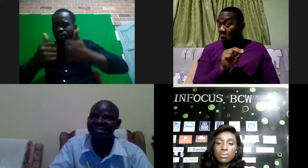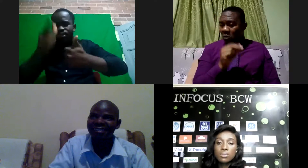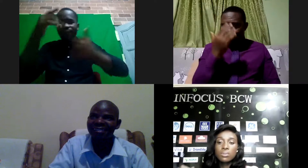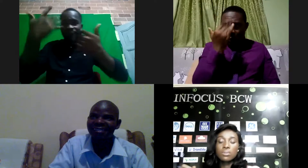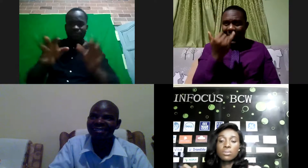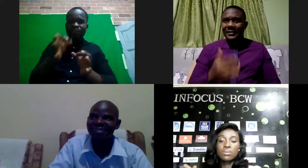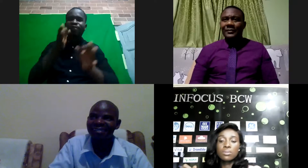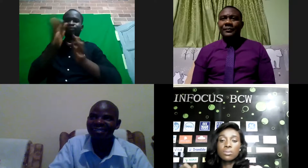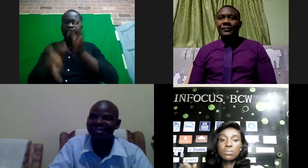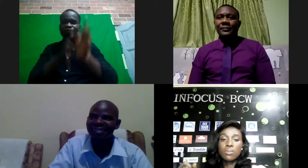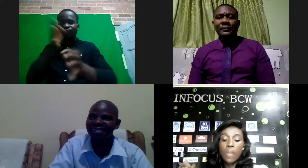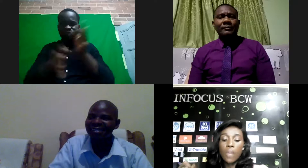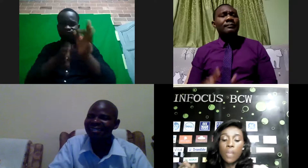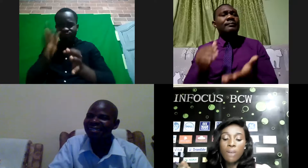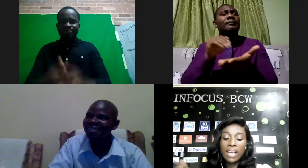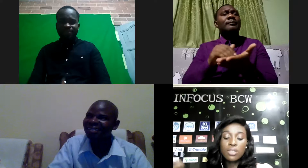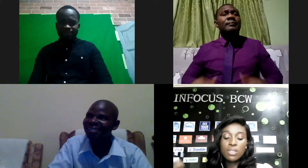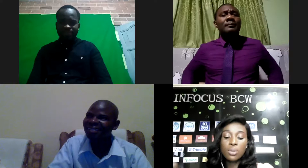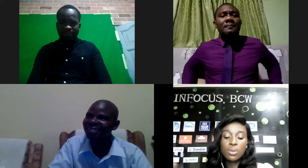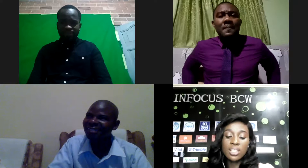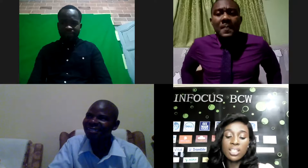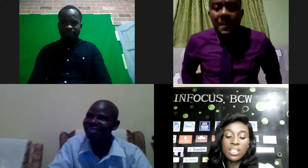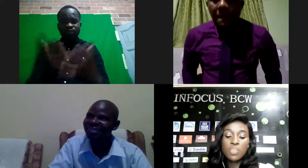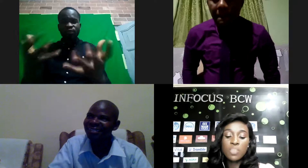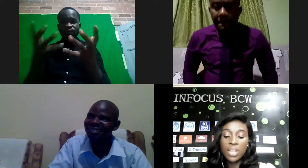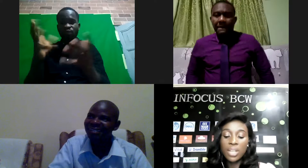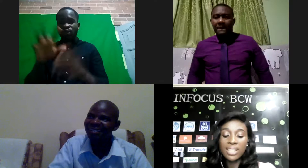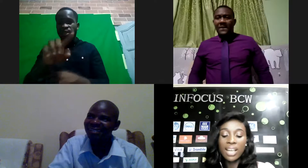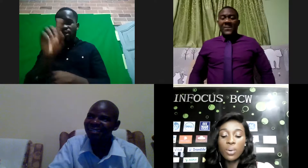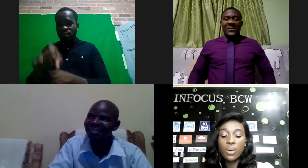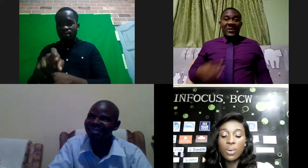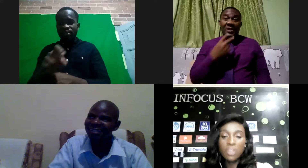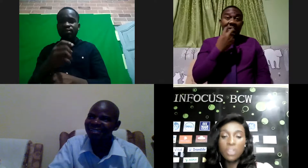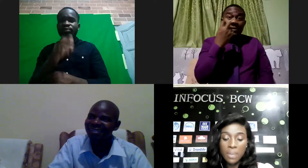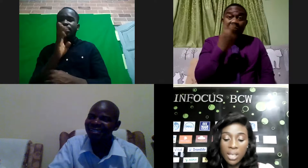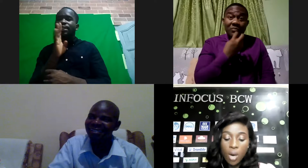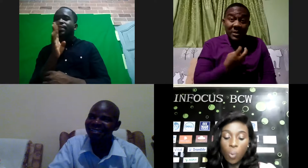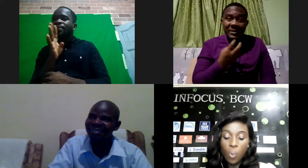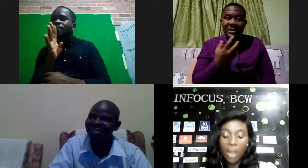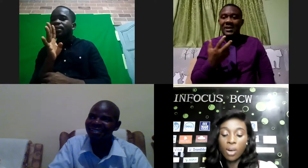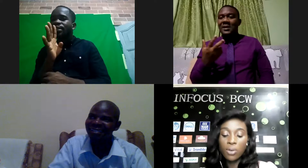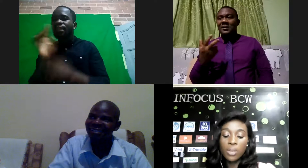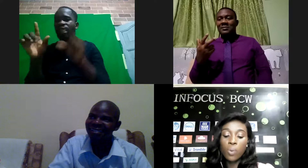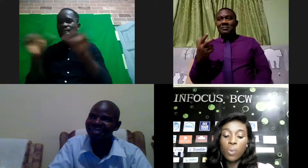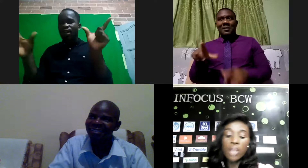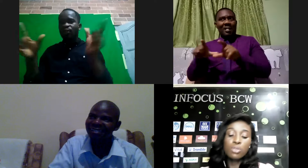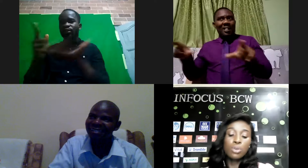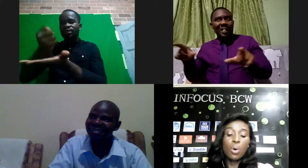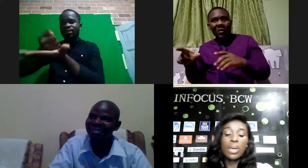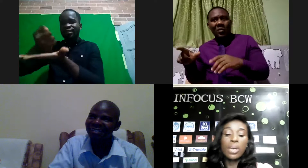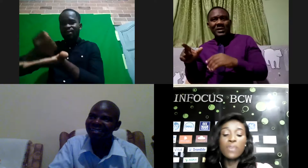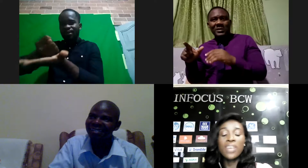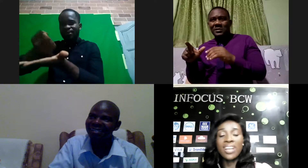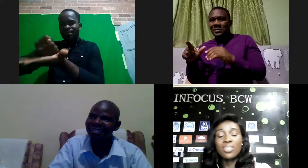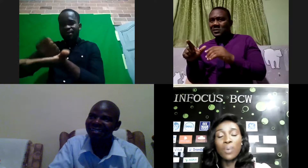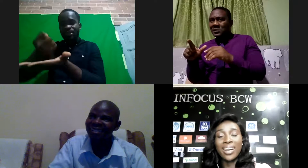Yeah, come again. I would like to ask, is speech and language therapy one of the ways to go?